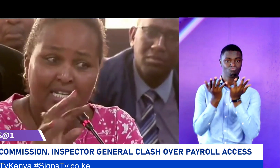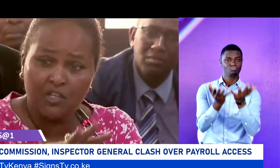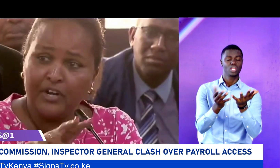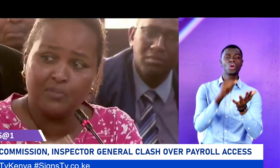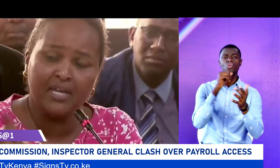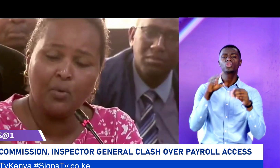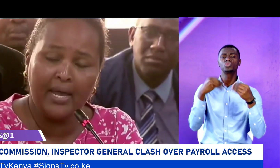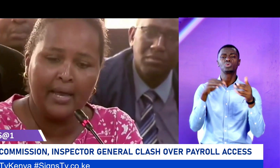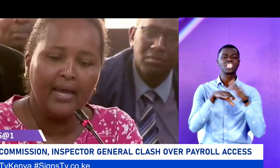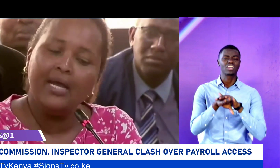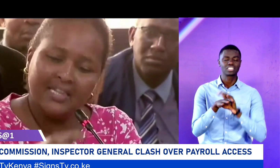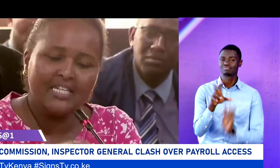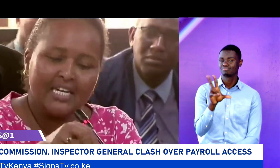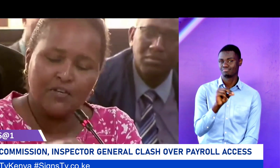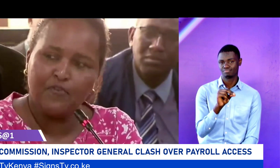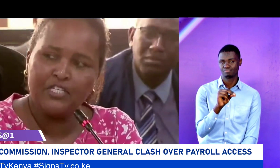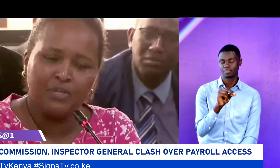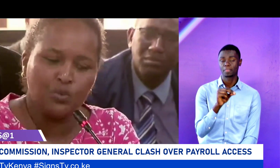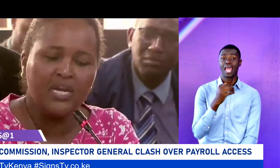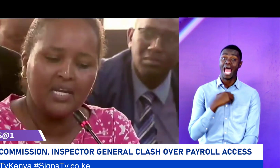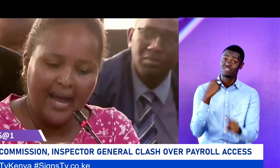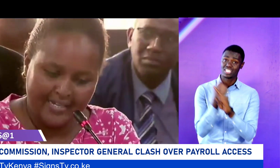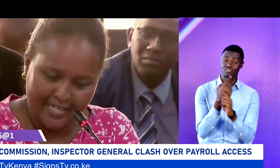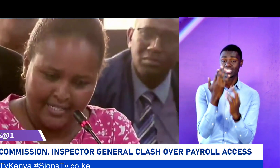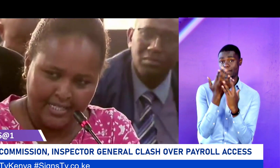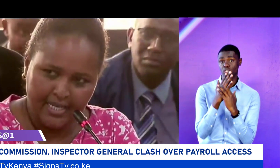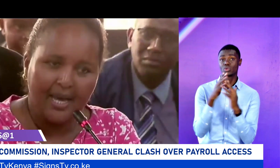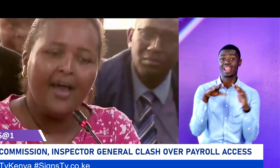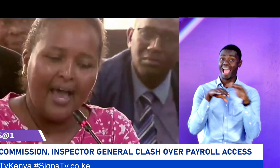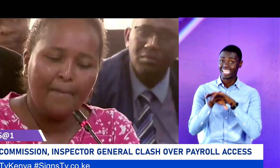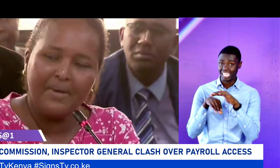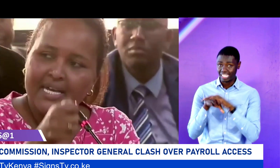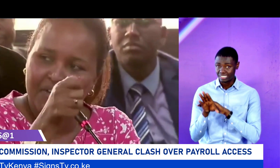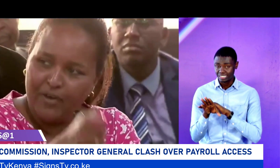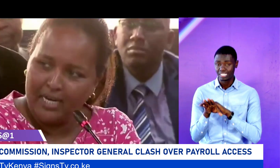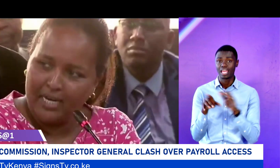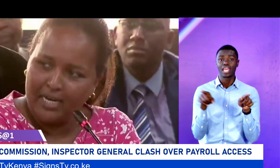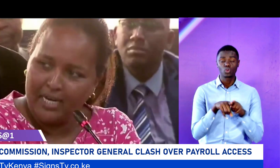a difference, by the way. There is a difference between access and being given.